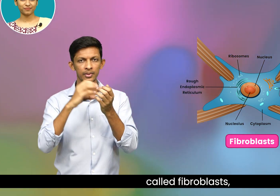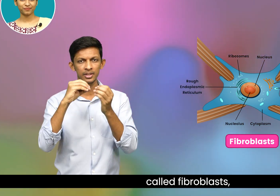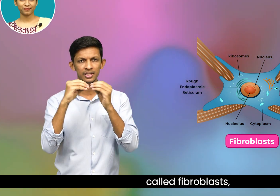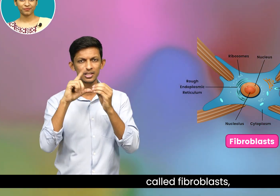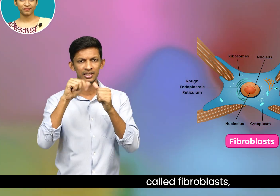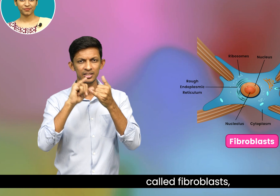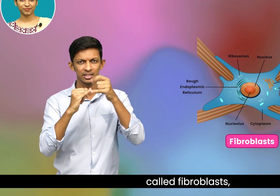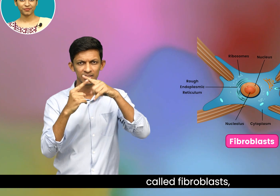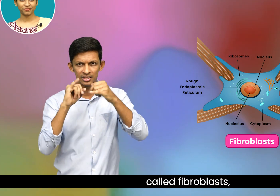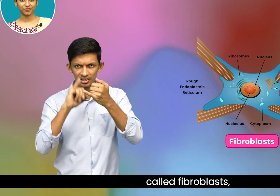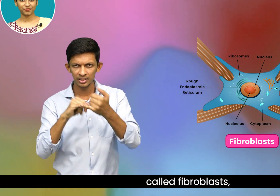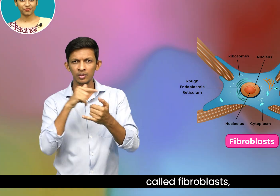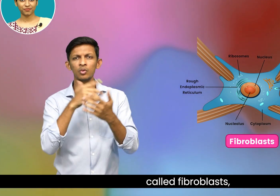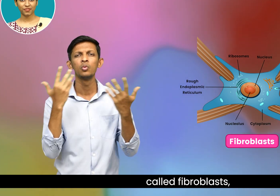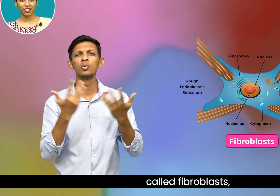fibroblasts,